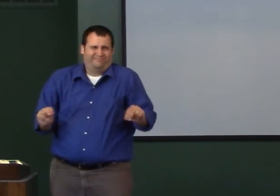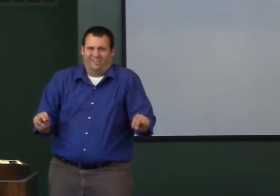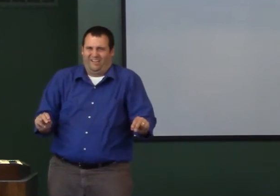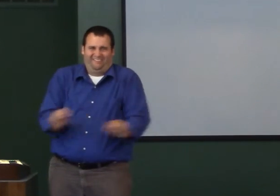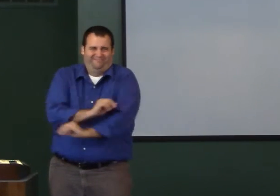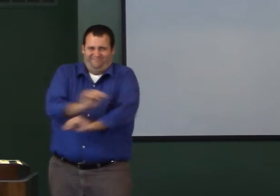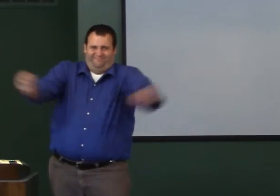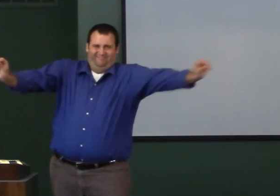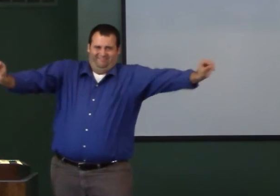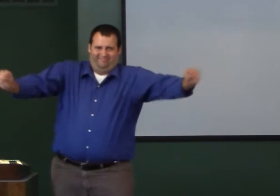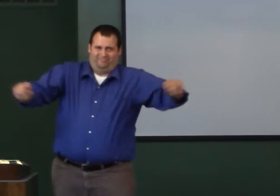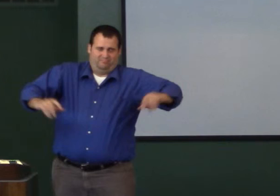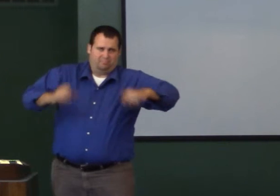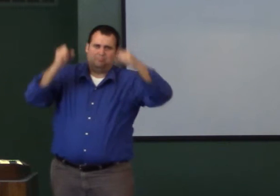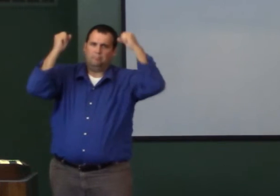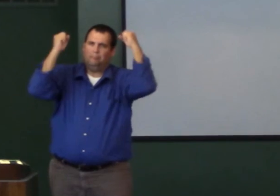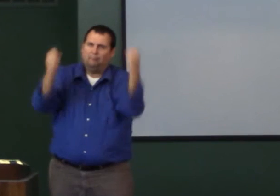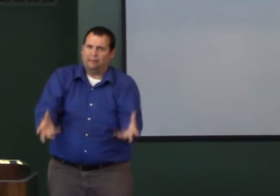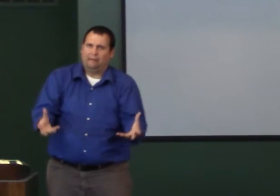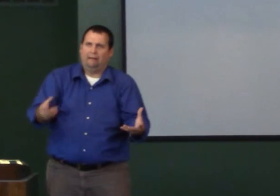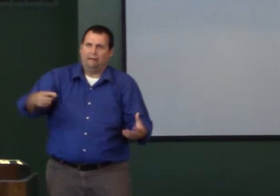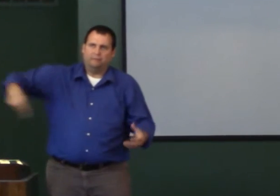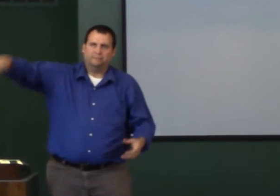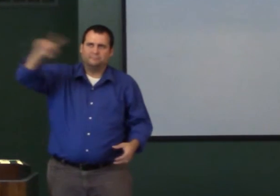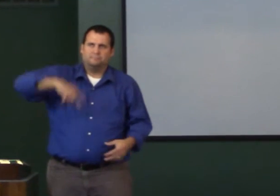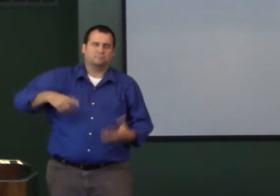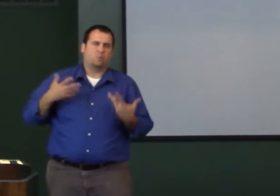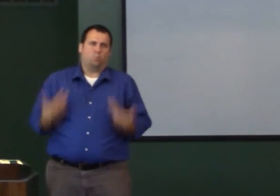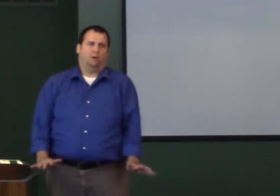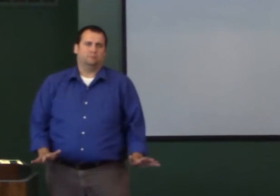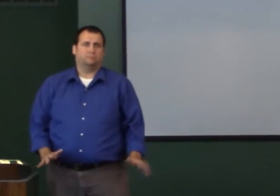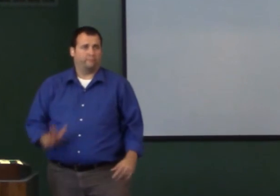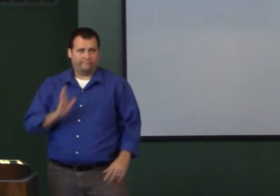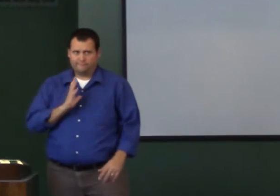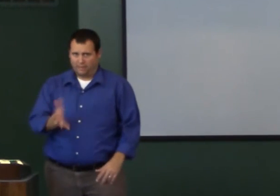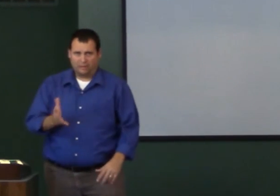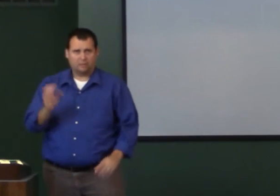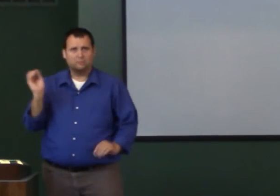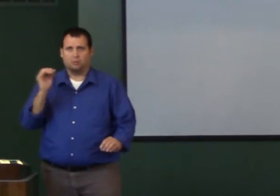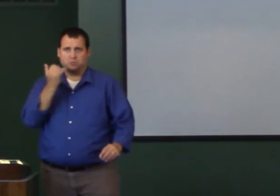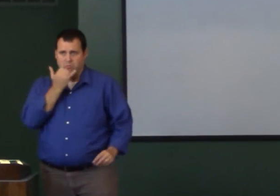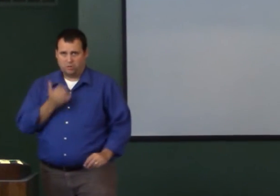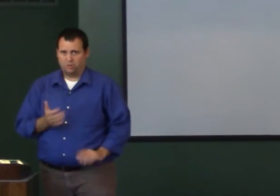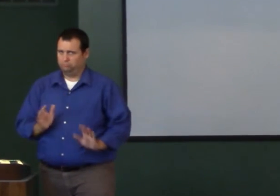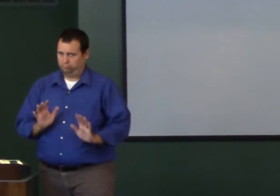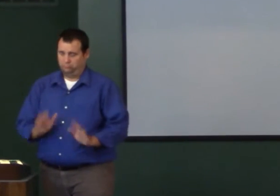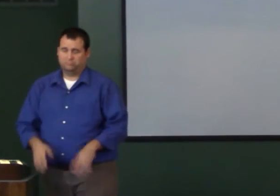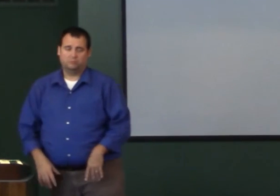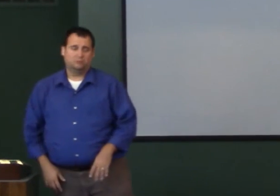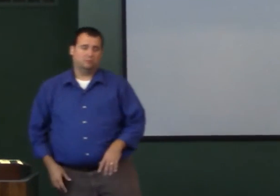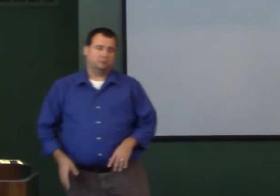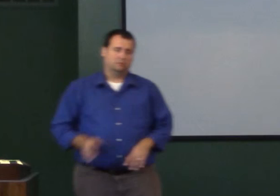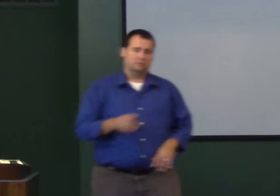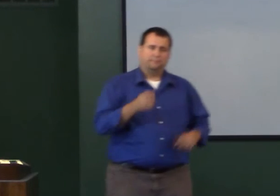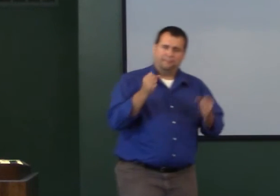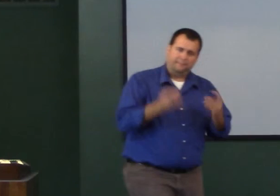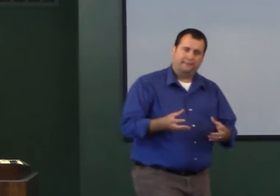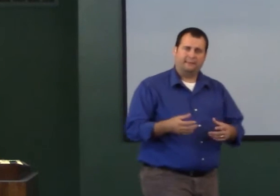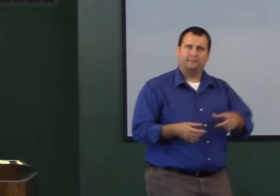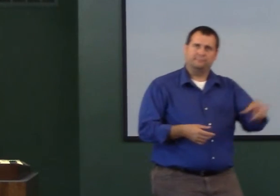Don't be, you know, trouble about it. Nobody's going to punish you. Many people don't want to do that. There is nothing wrong with it.